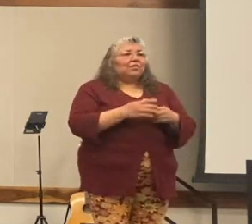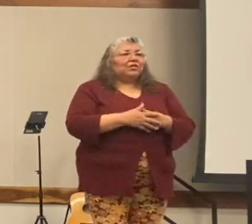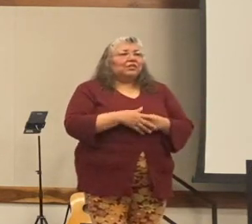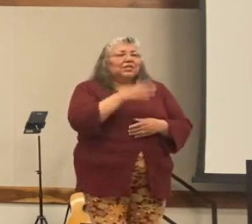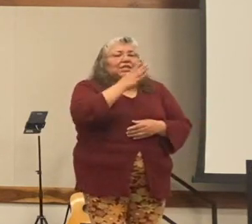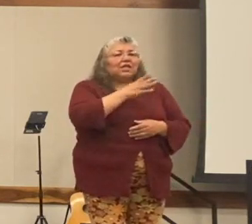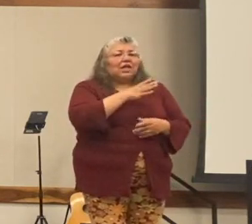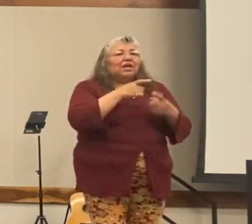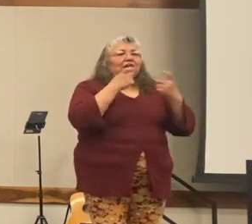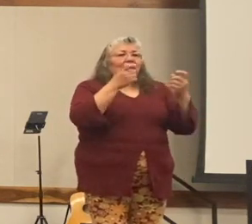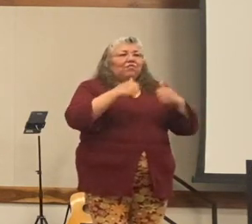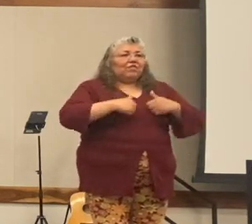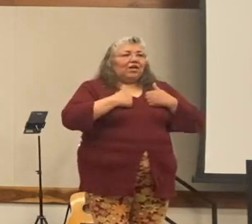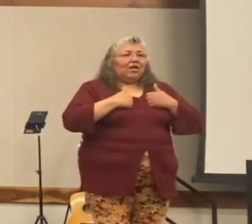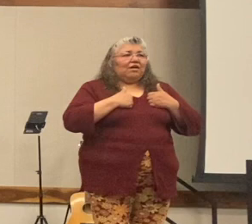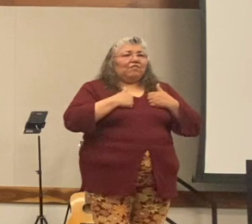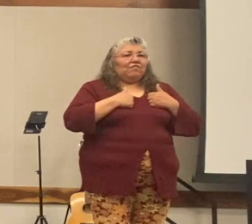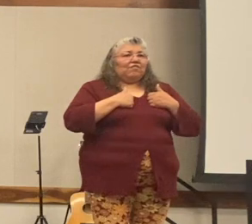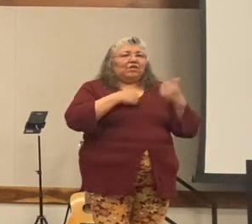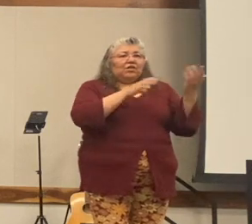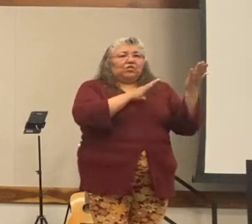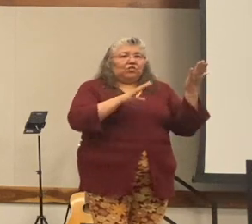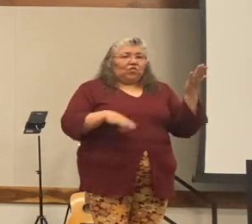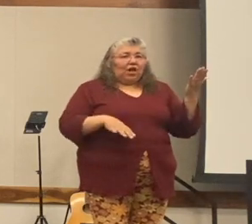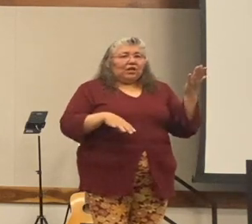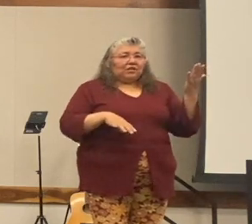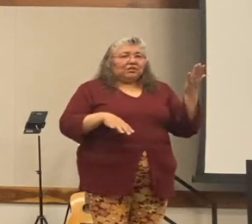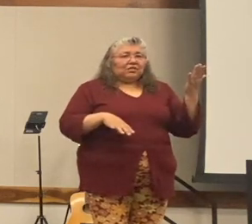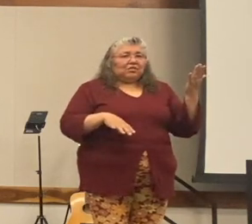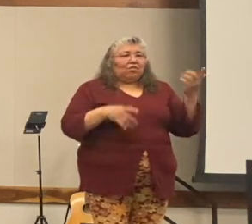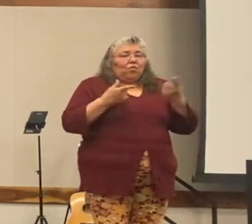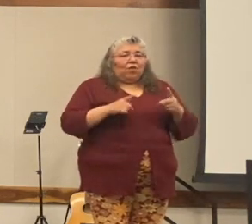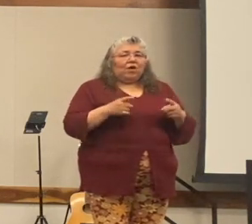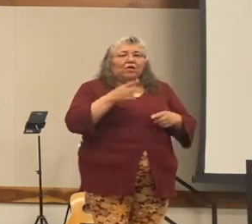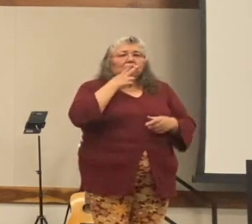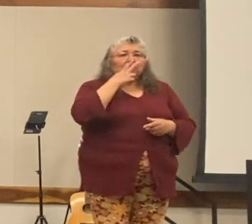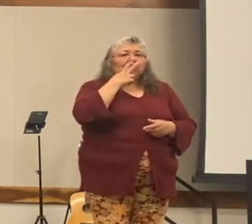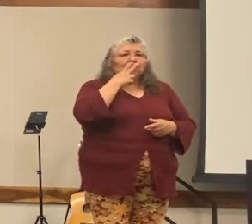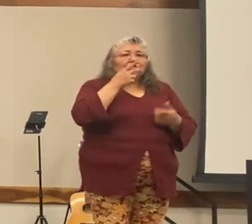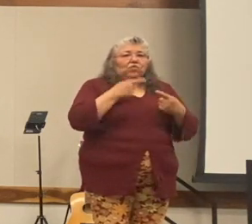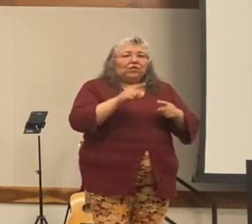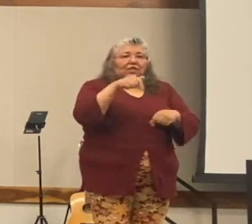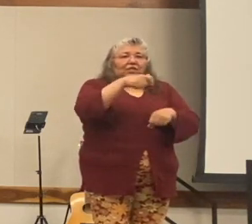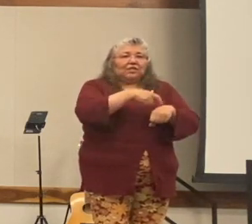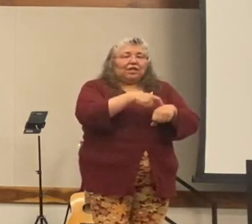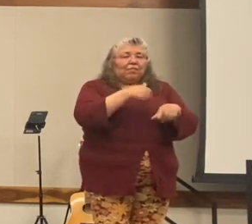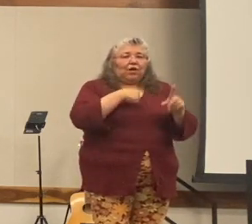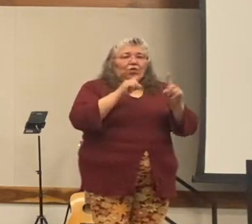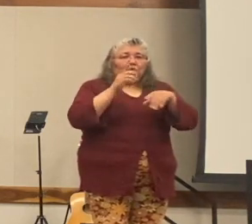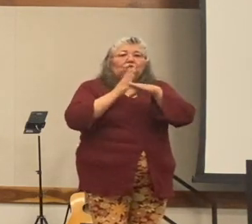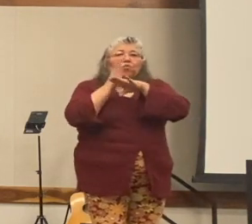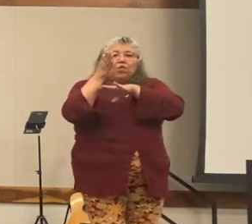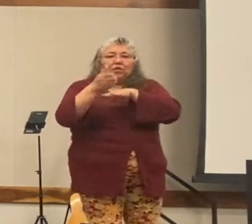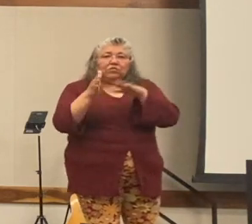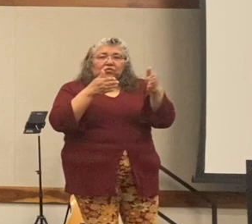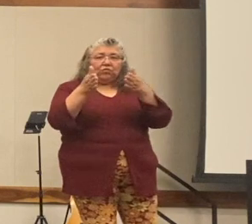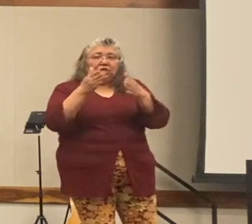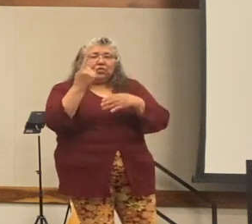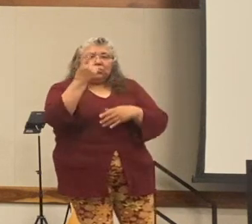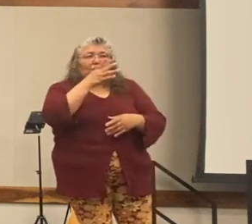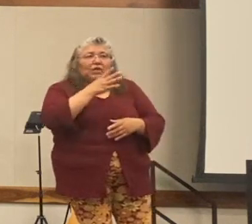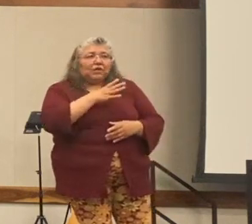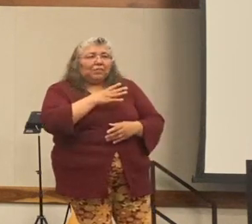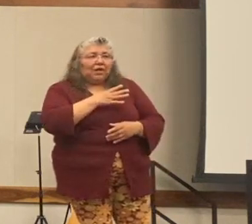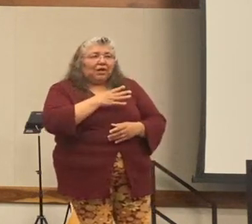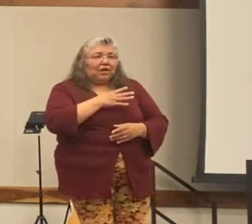her life to Christ on break while smoking a cigarette. During this time, I go across the street, and there was this